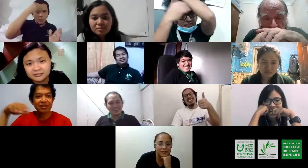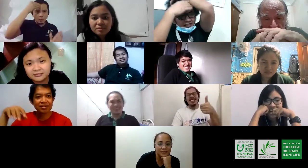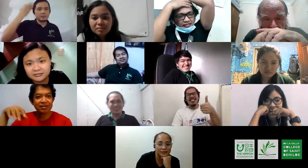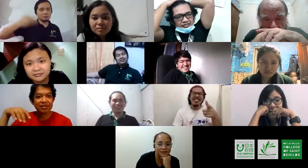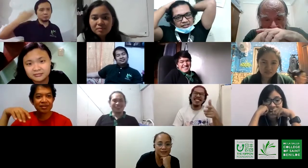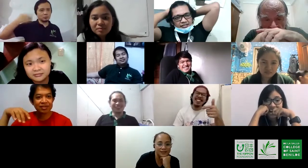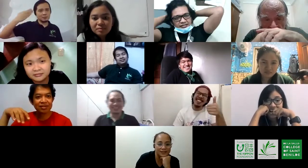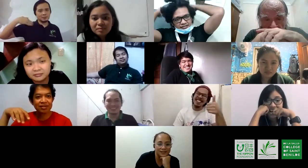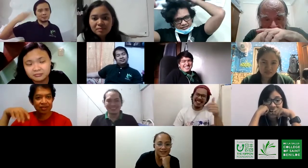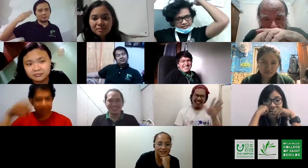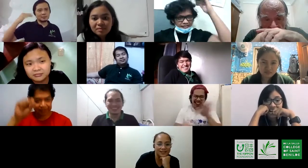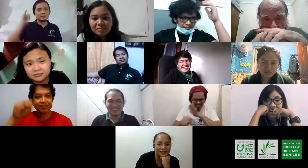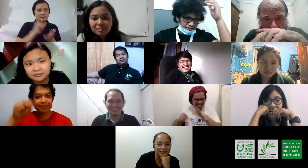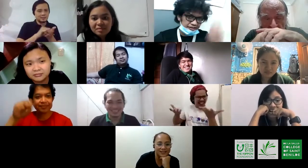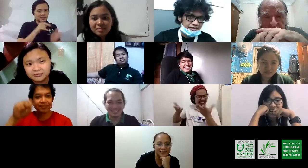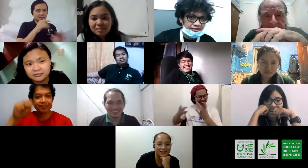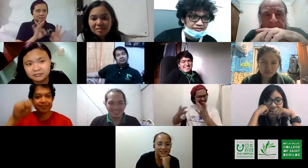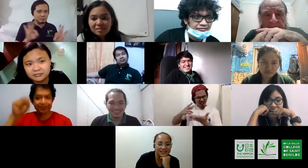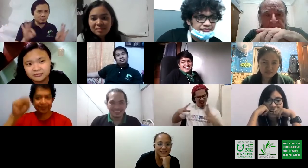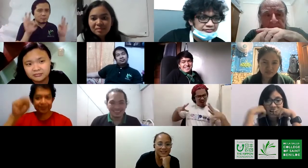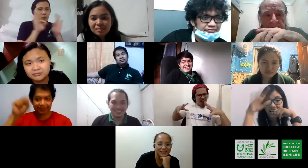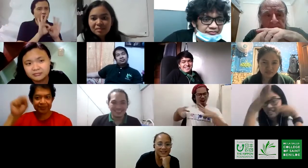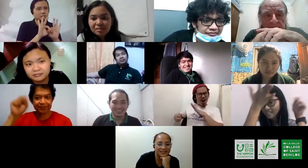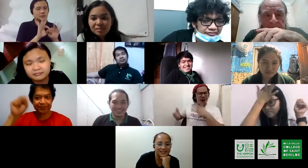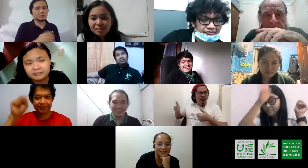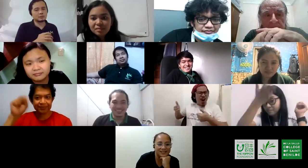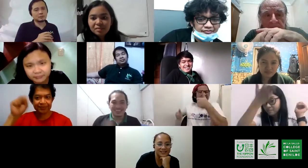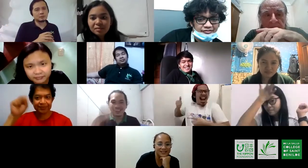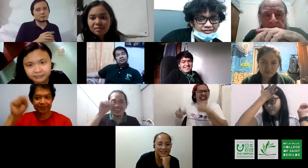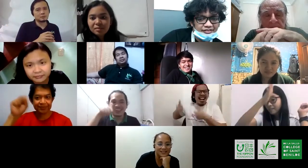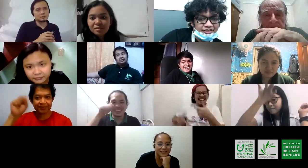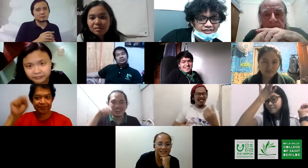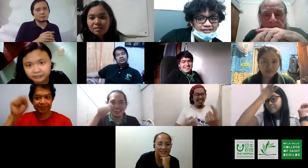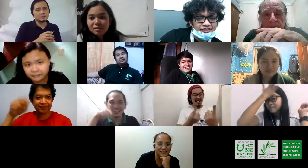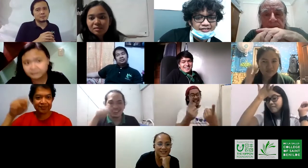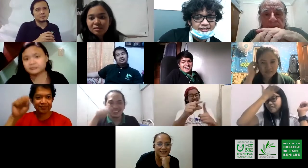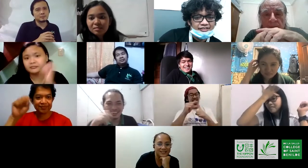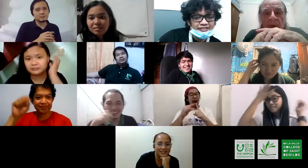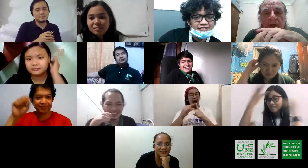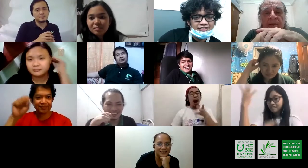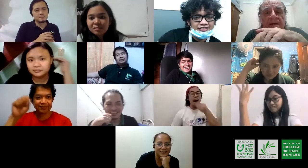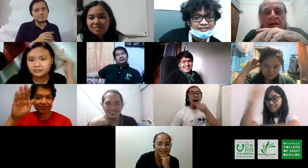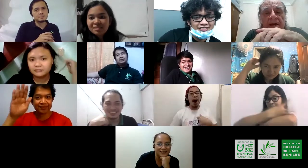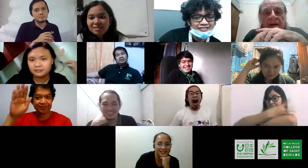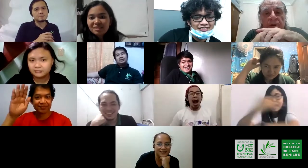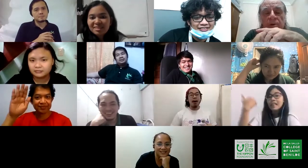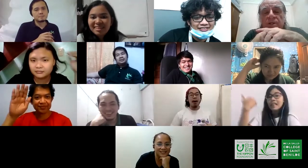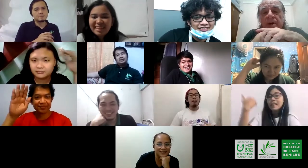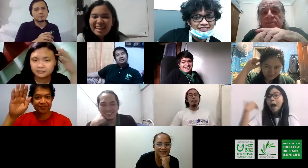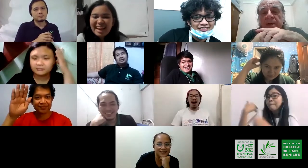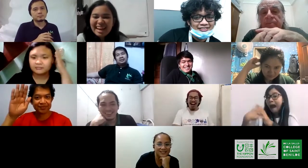Because I think every deaf person in the Philippines needs to know this kind of